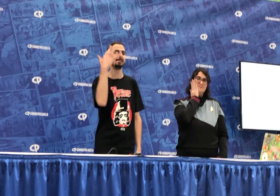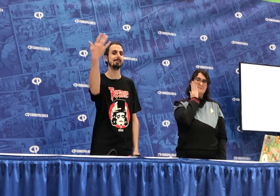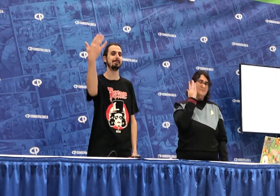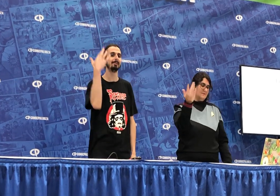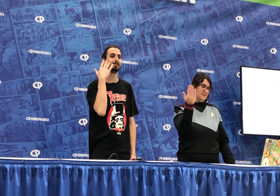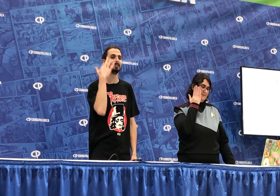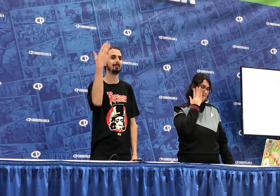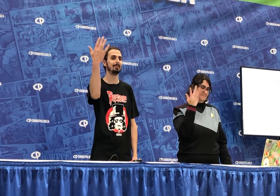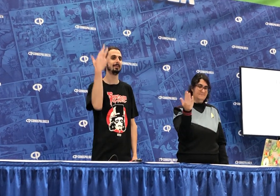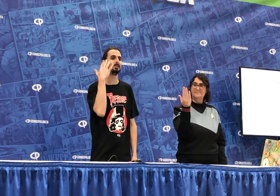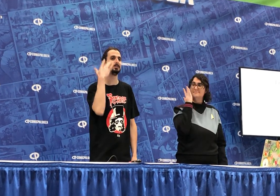Echo